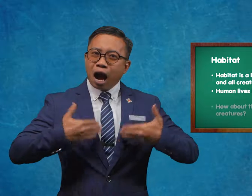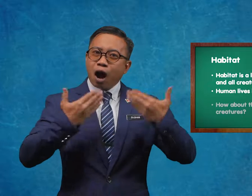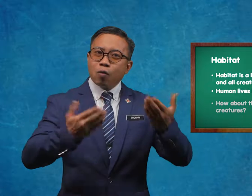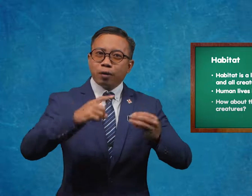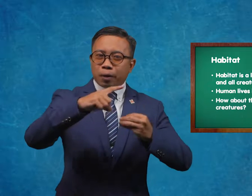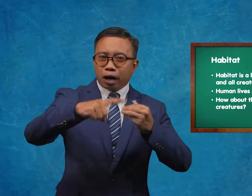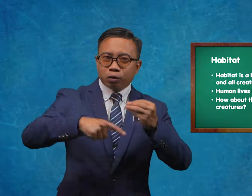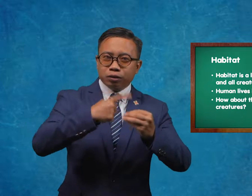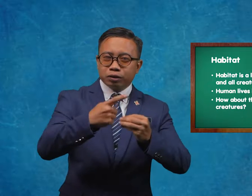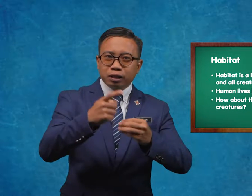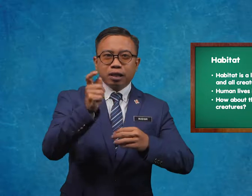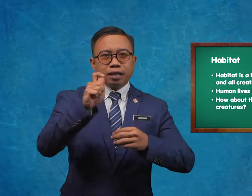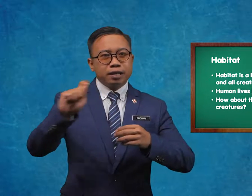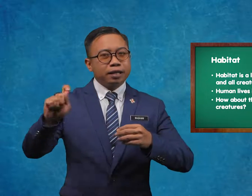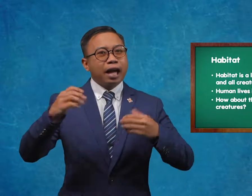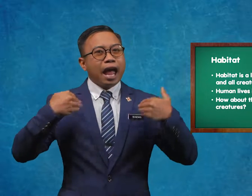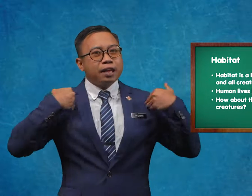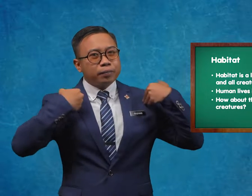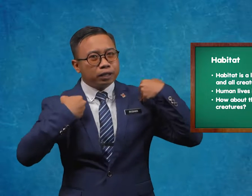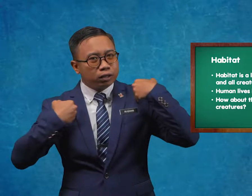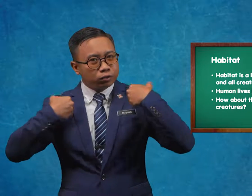How about the animals,